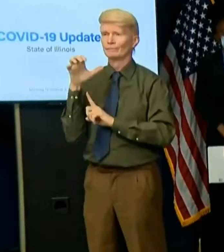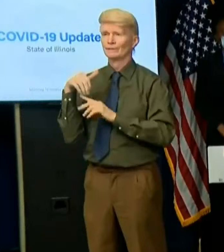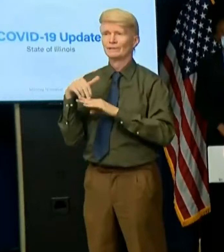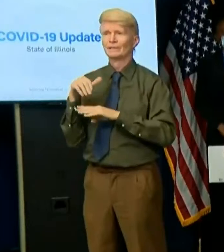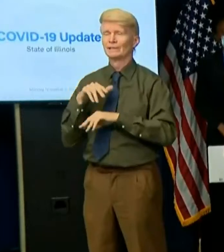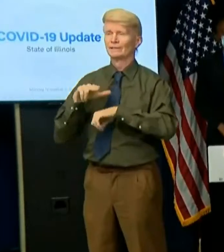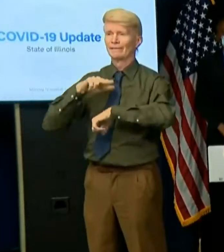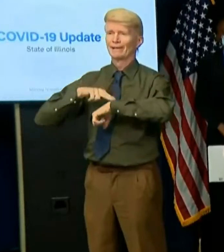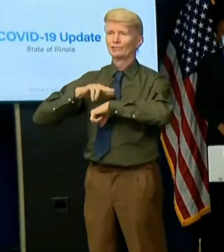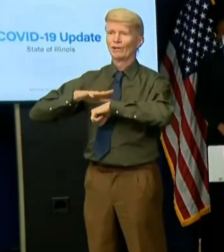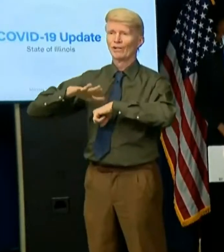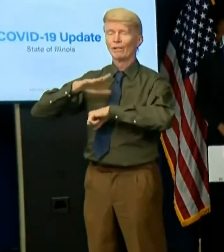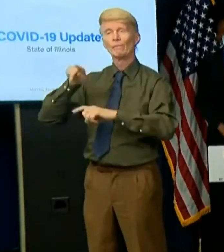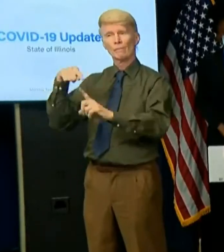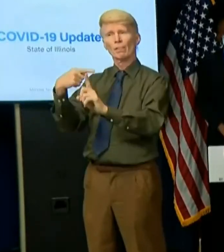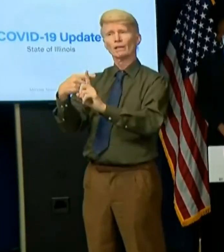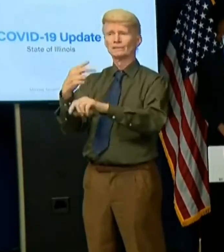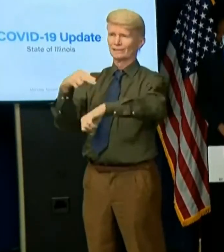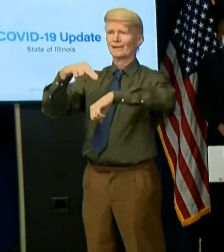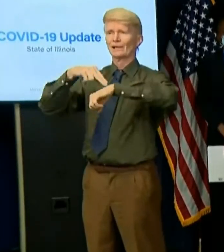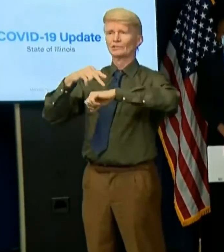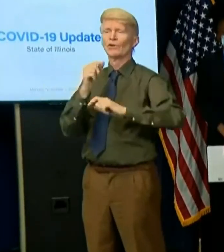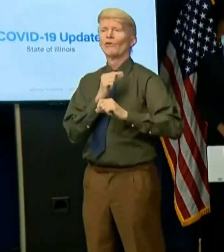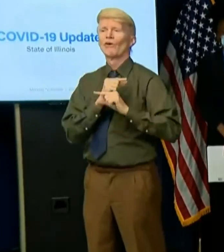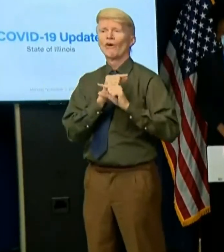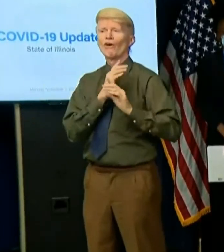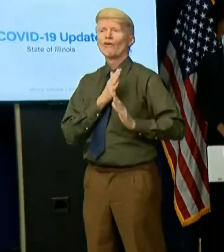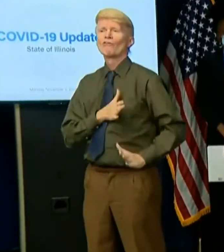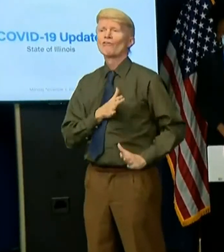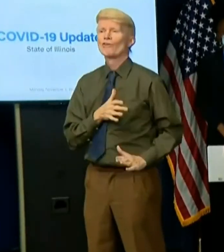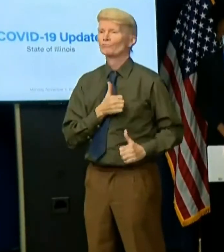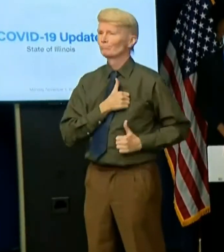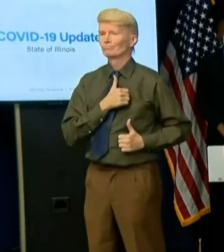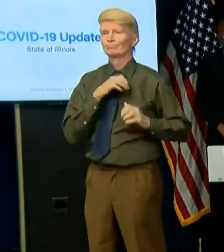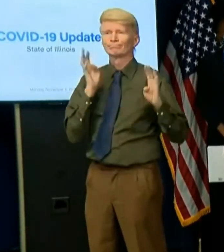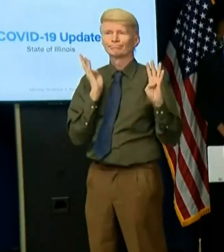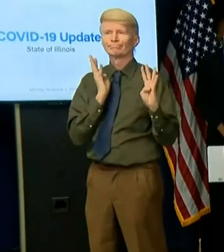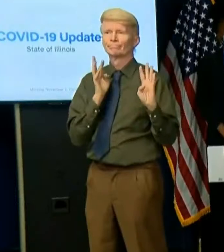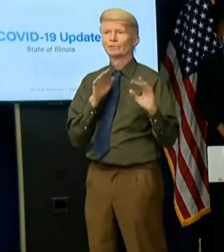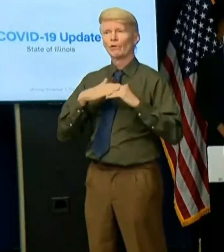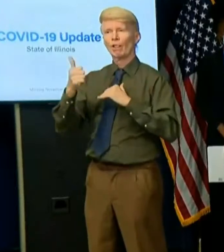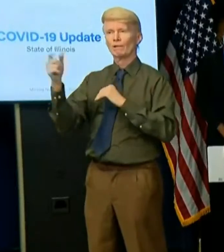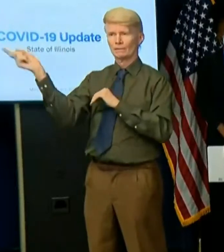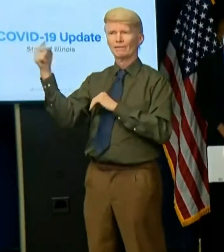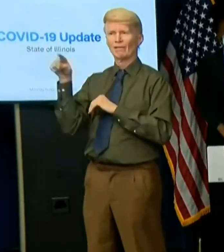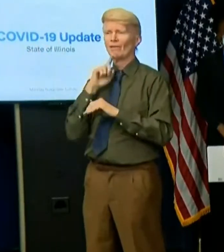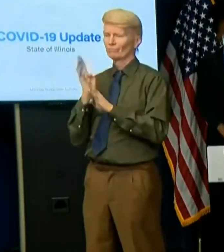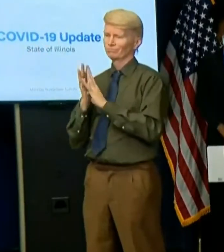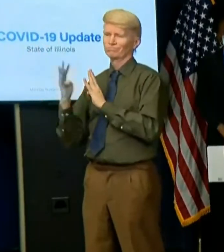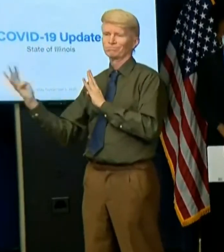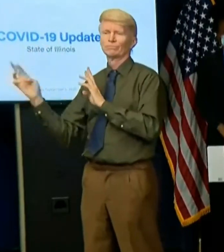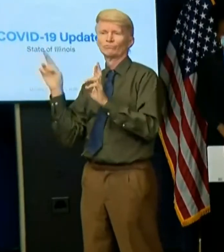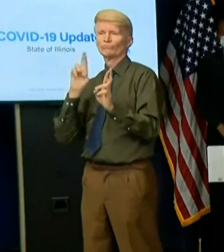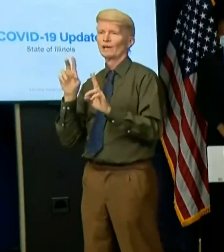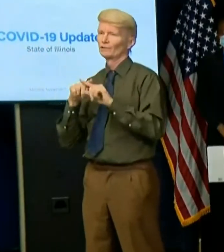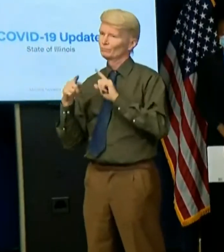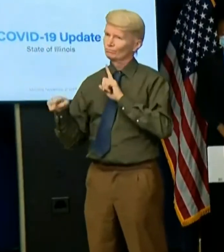so too is our National Guard, and so we simply have them at a state of readiness in case they are asked to